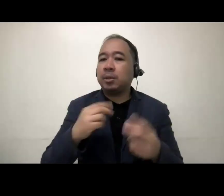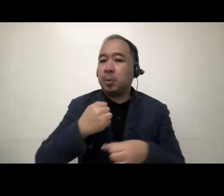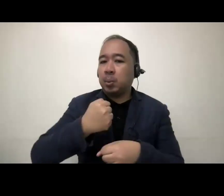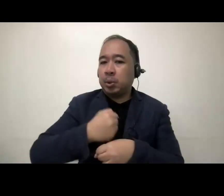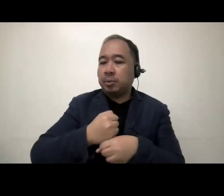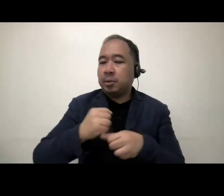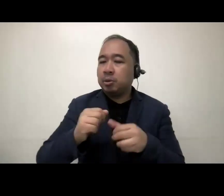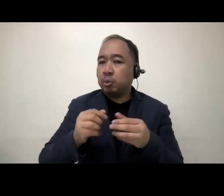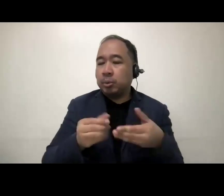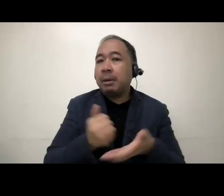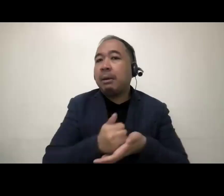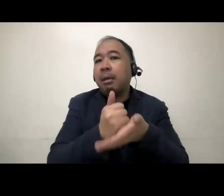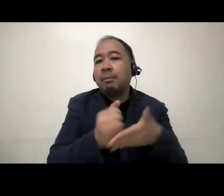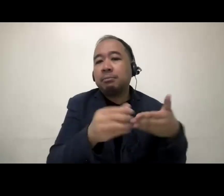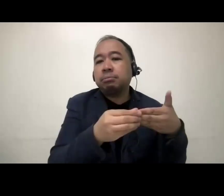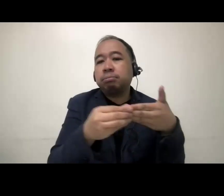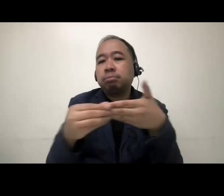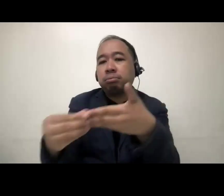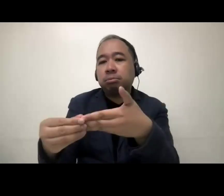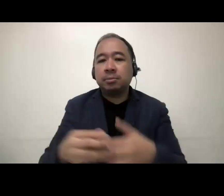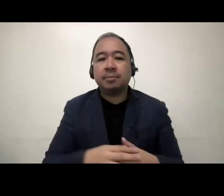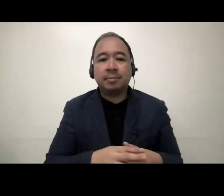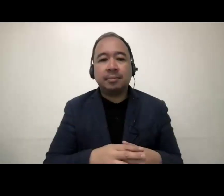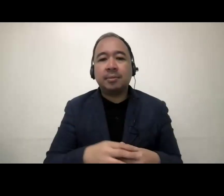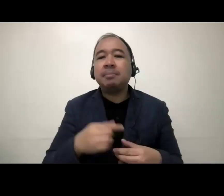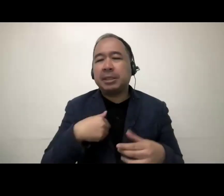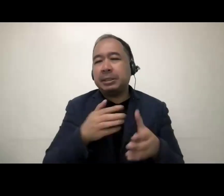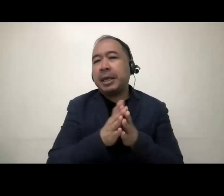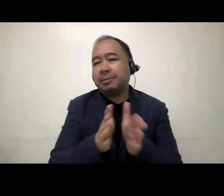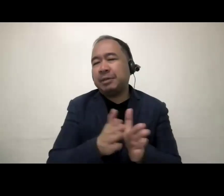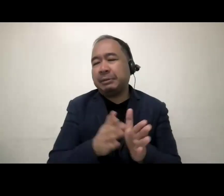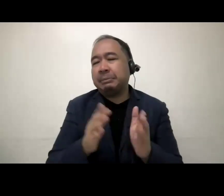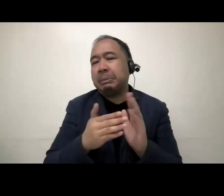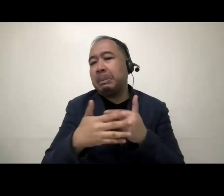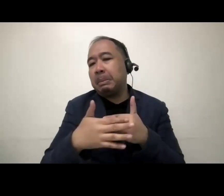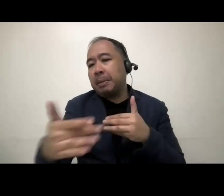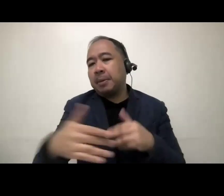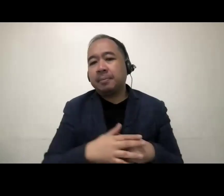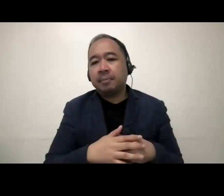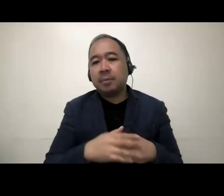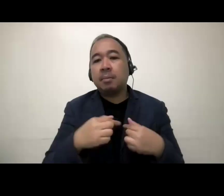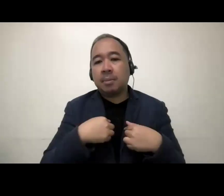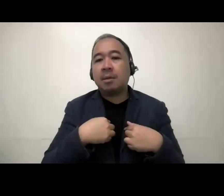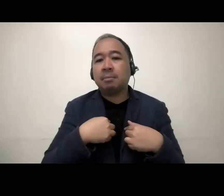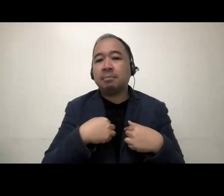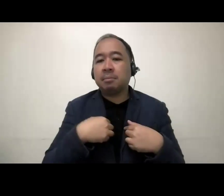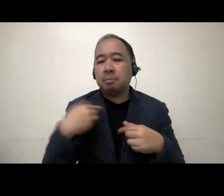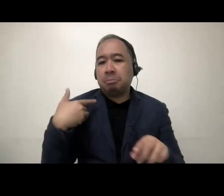For me, so I've been at the bank now for 18 months, coming from the New Zealand Ministry of Foreign